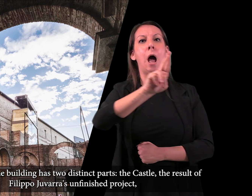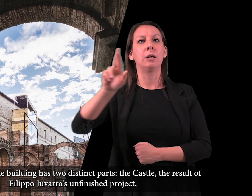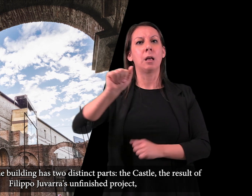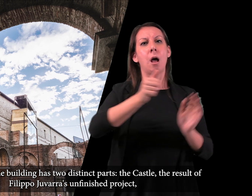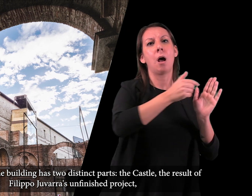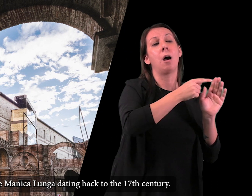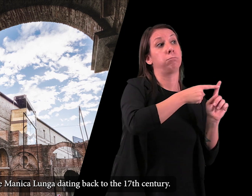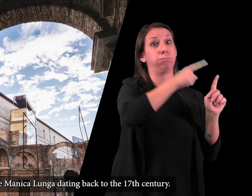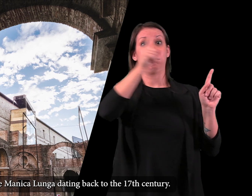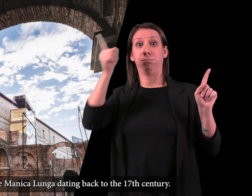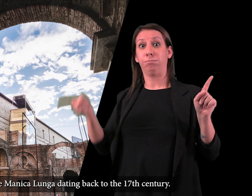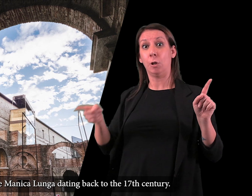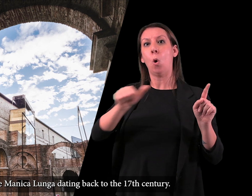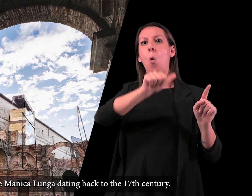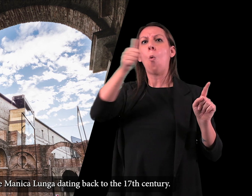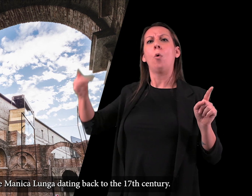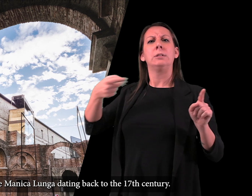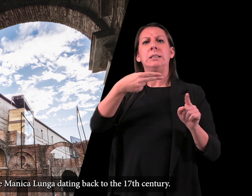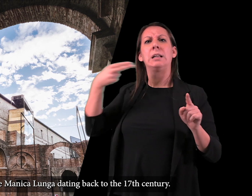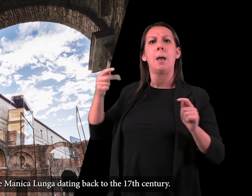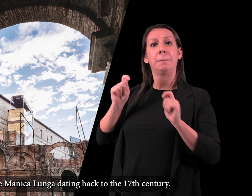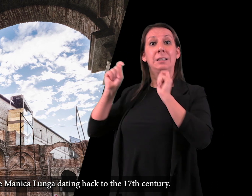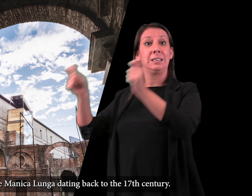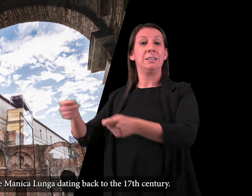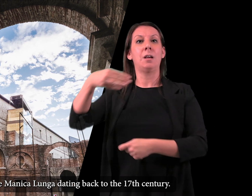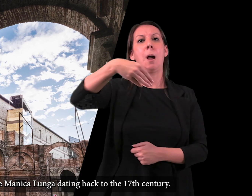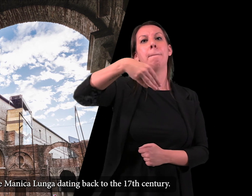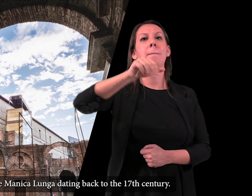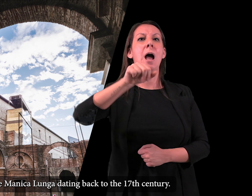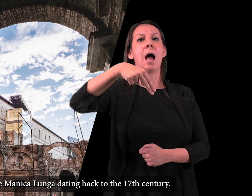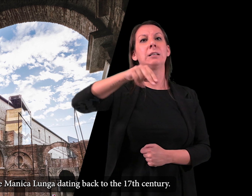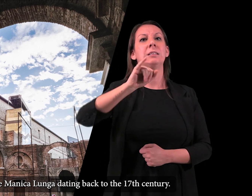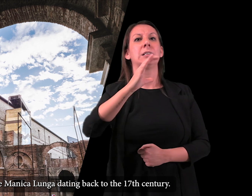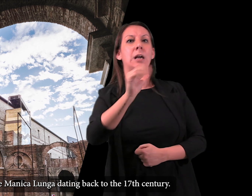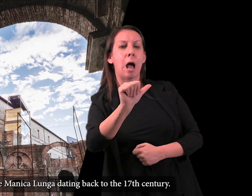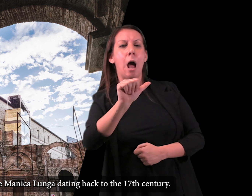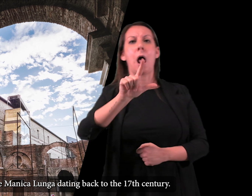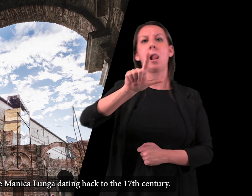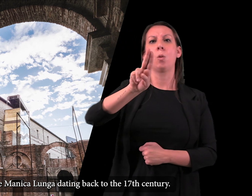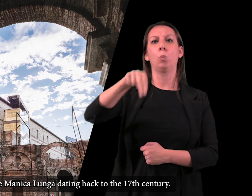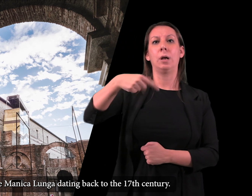and the Manica Lunga, dating back to the 17th century.